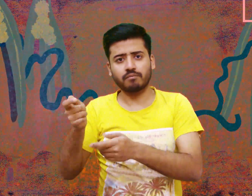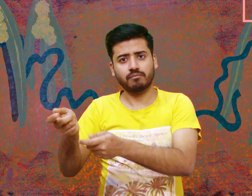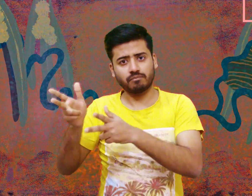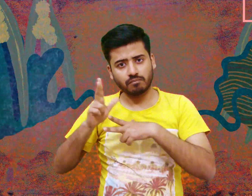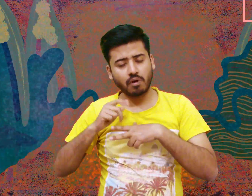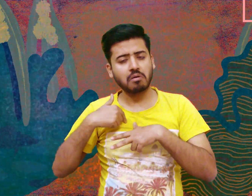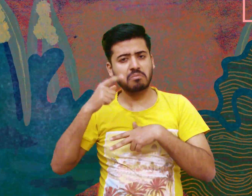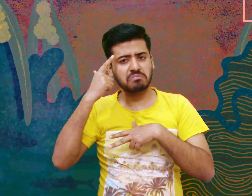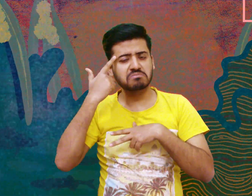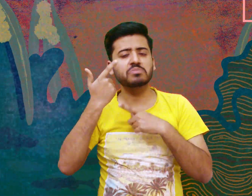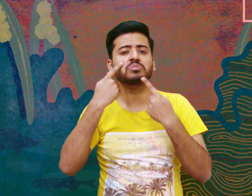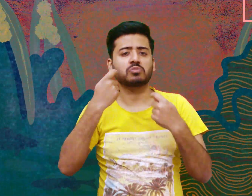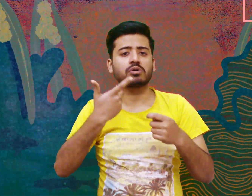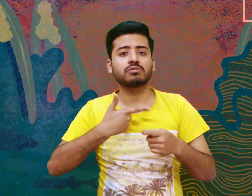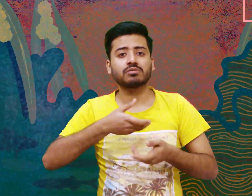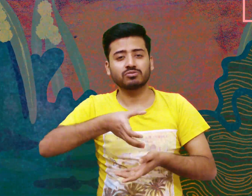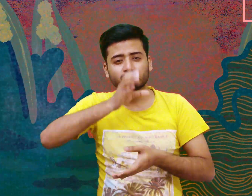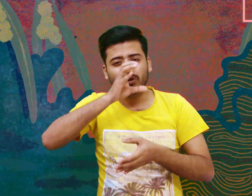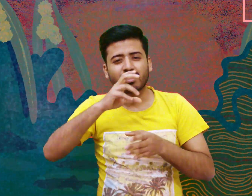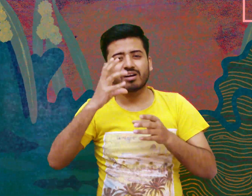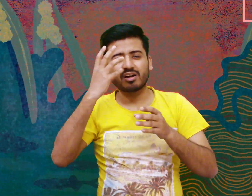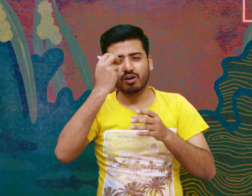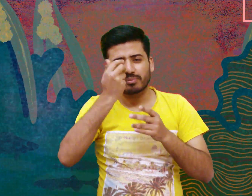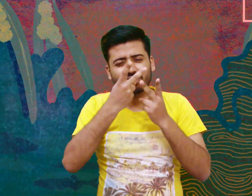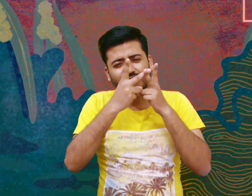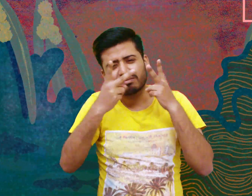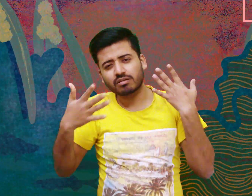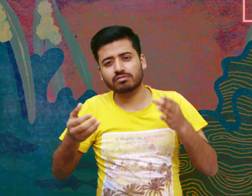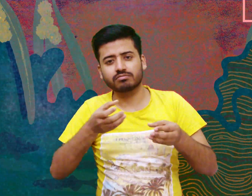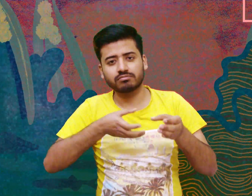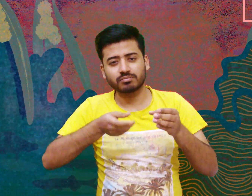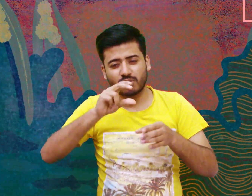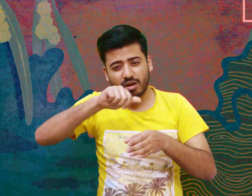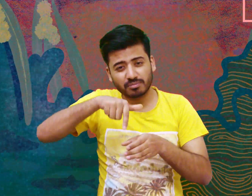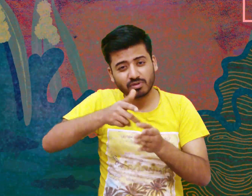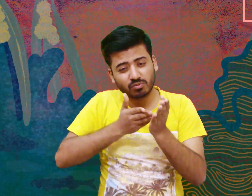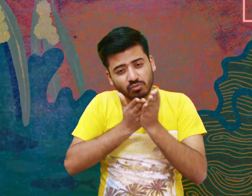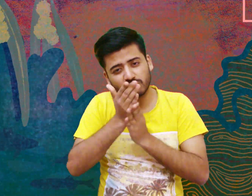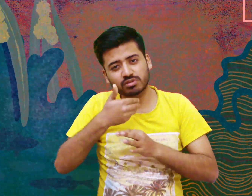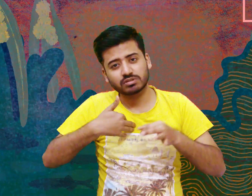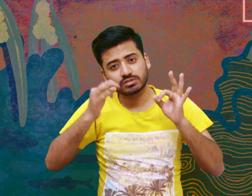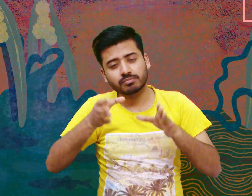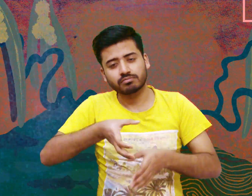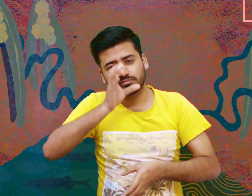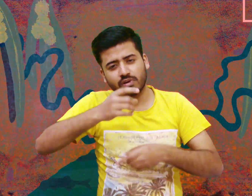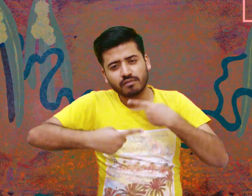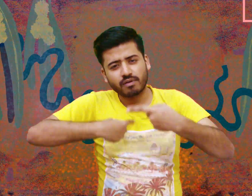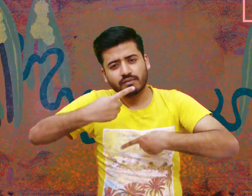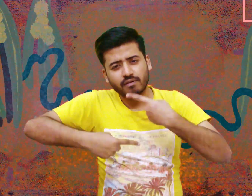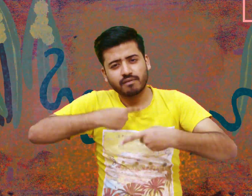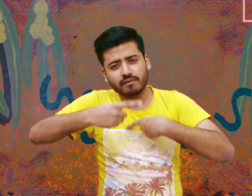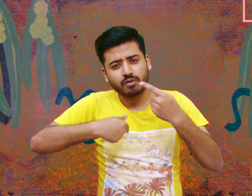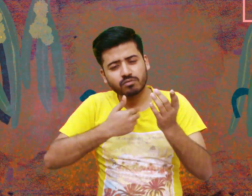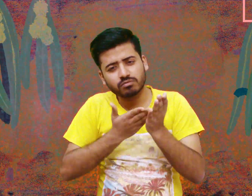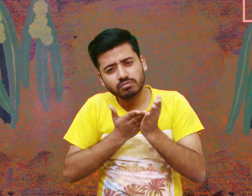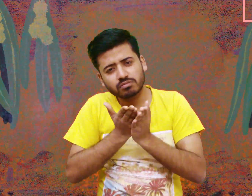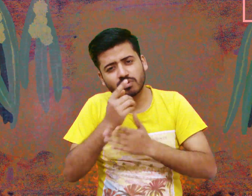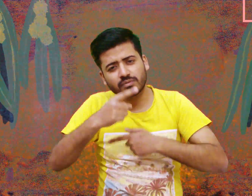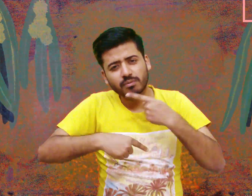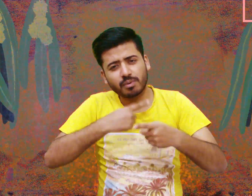professional whitening treatments. When to see a dentist? If you notice a sudden significant change in your tooth color, if the